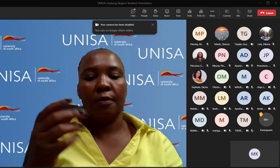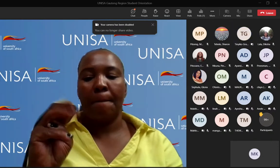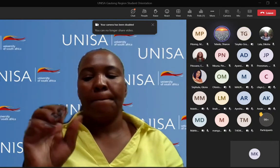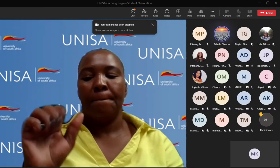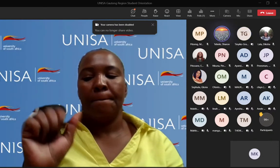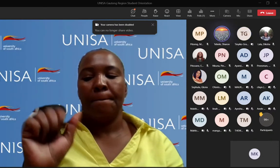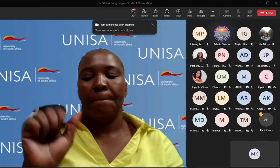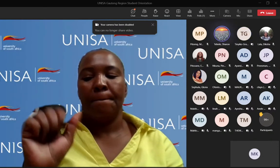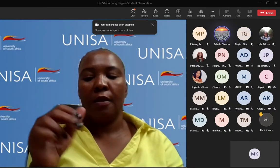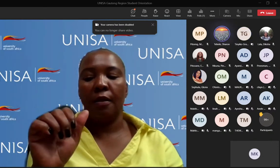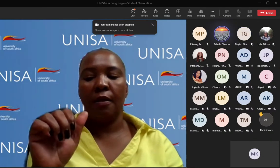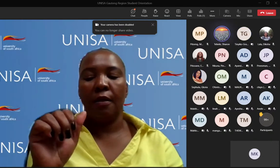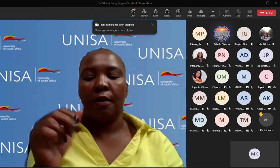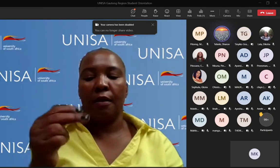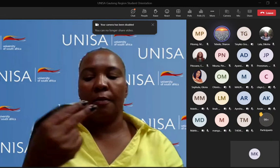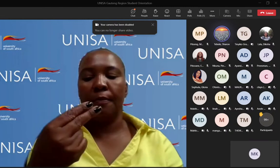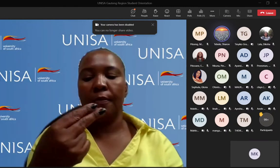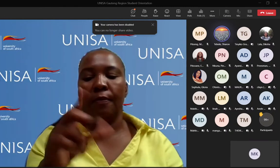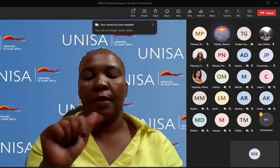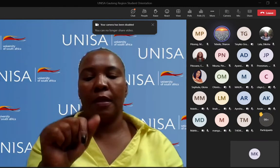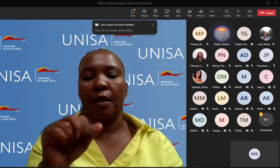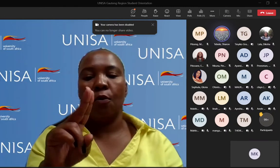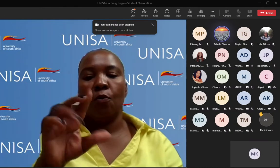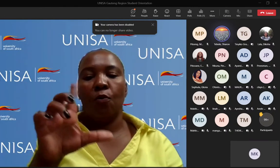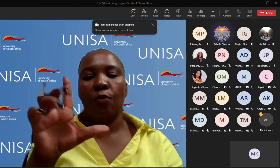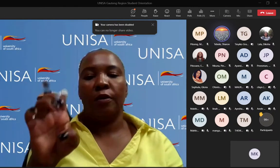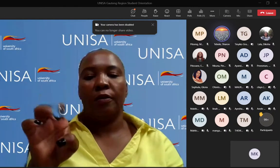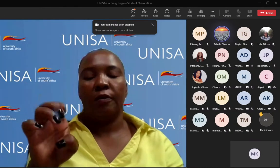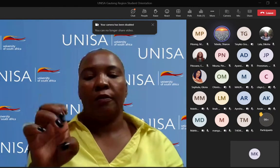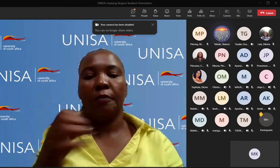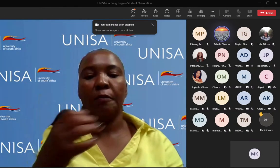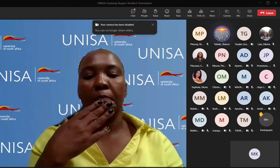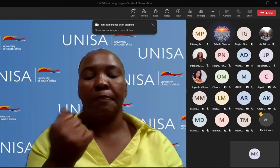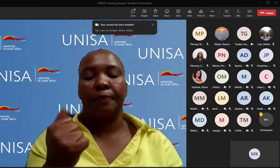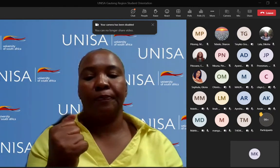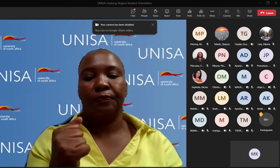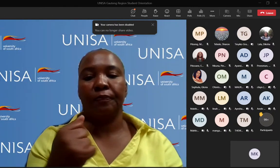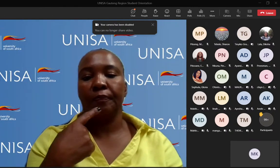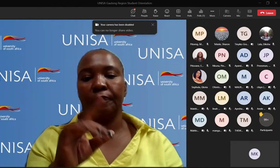all right Tanzania please unmute and ask your question